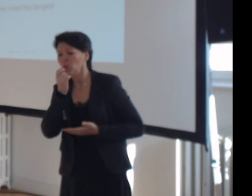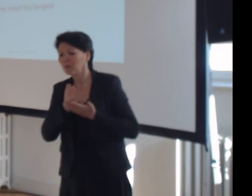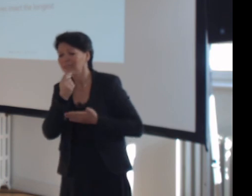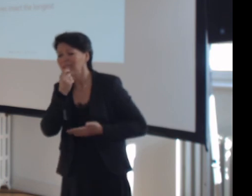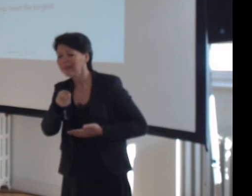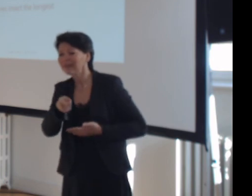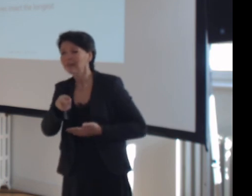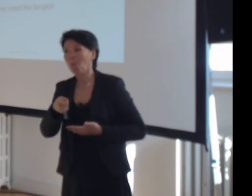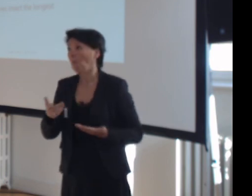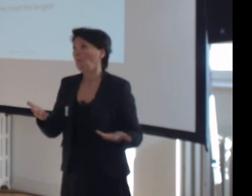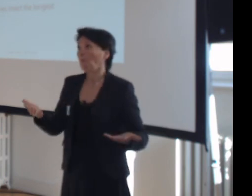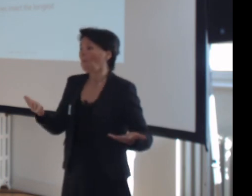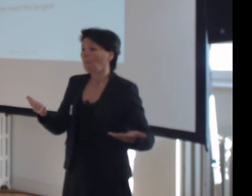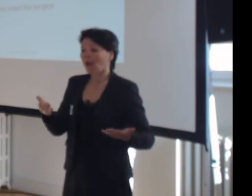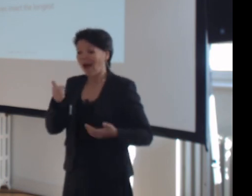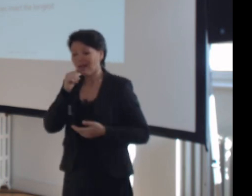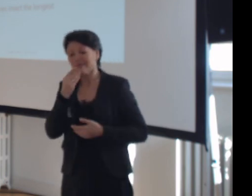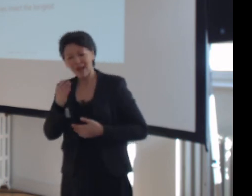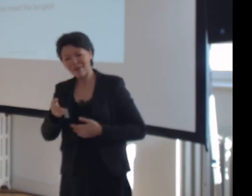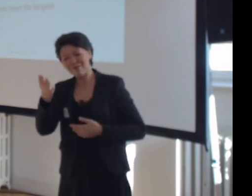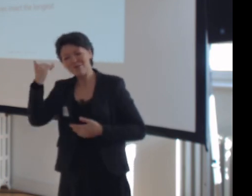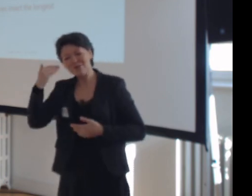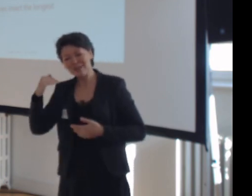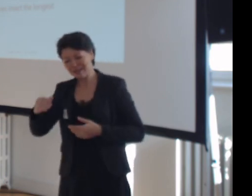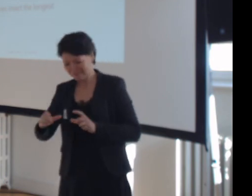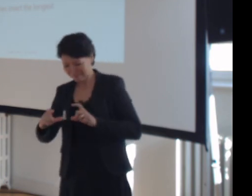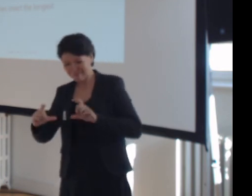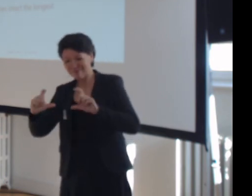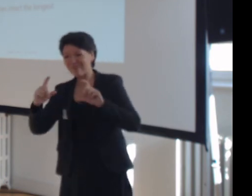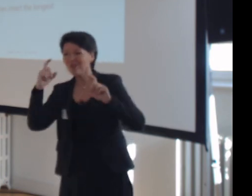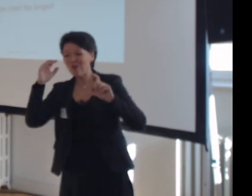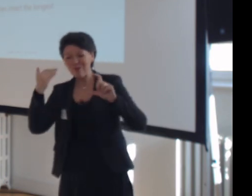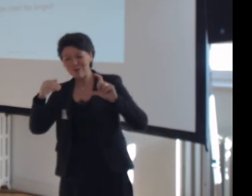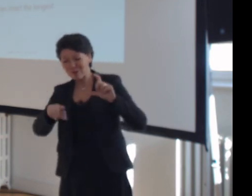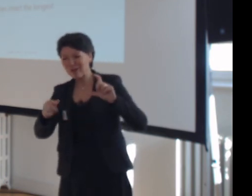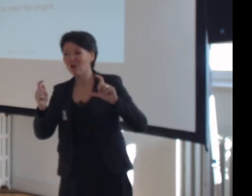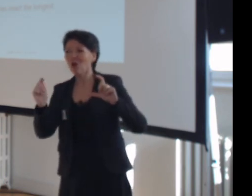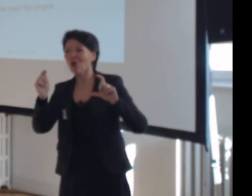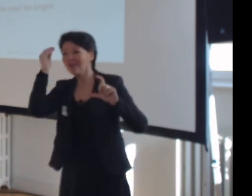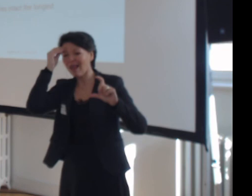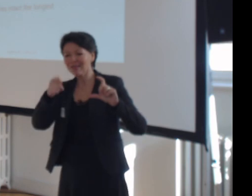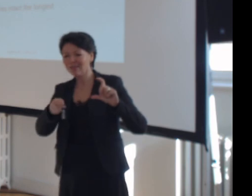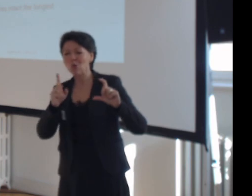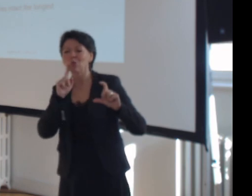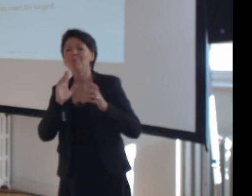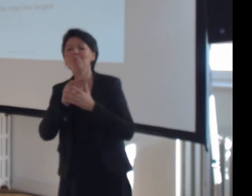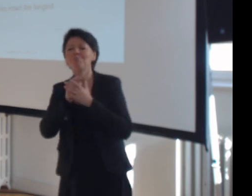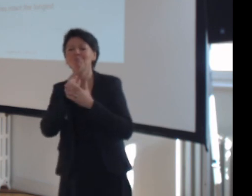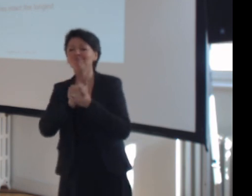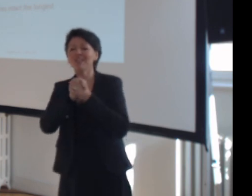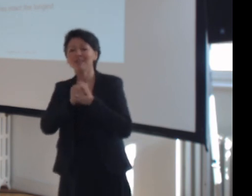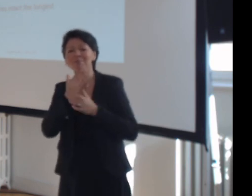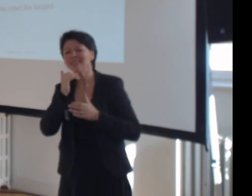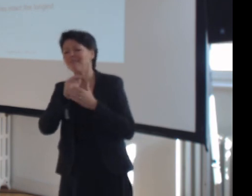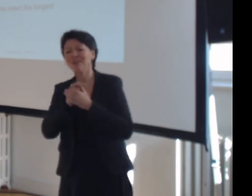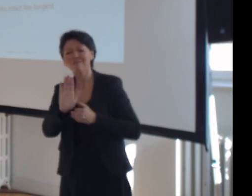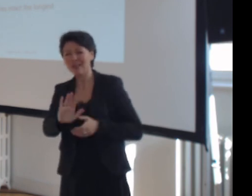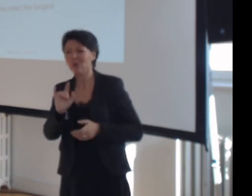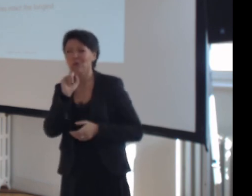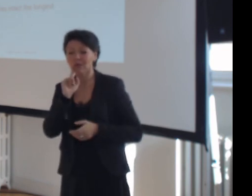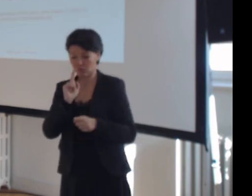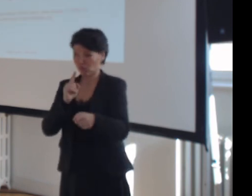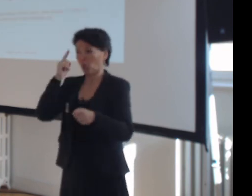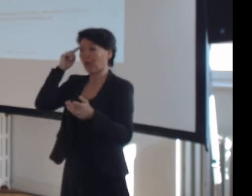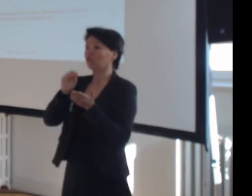childhood picture, for example, elementary school, they can point you where their best friend is on their picture and what their name was.